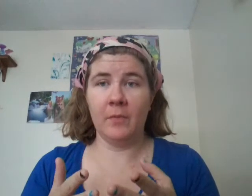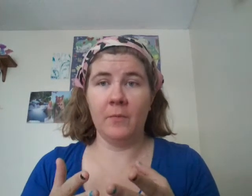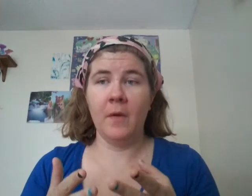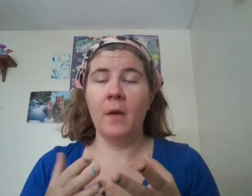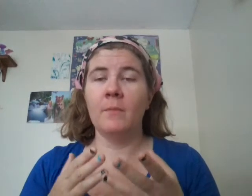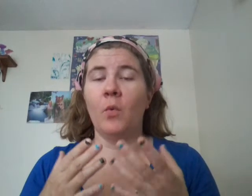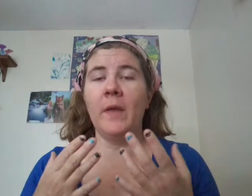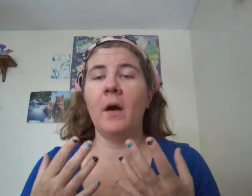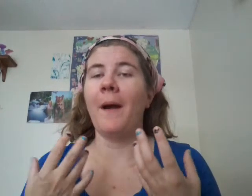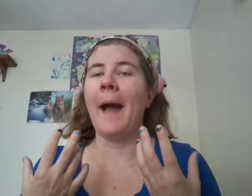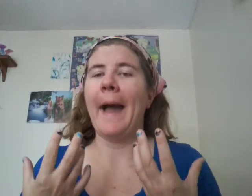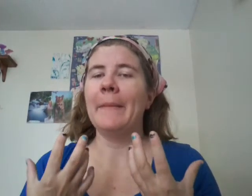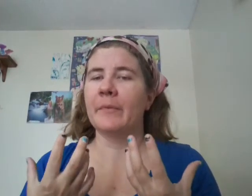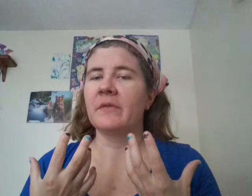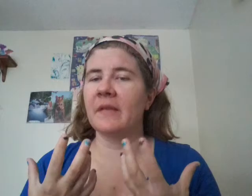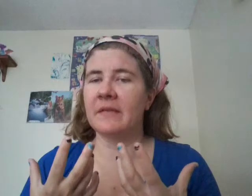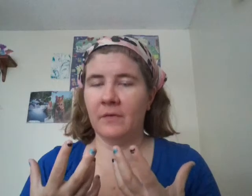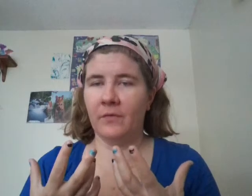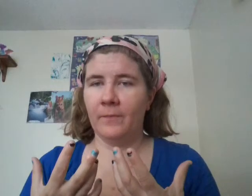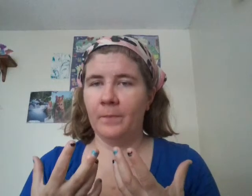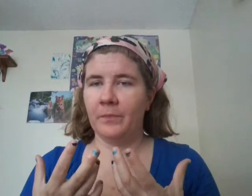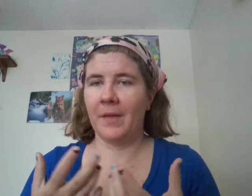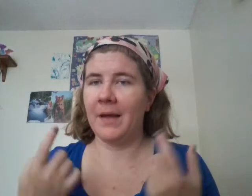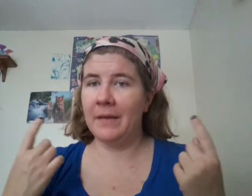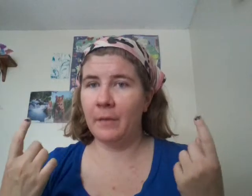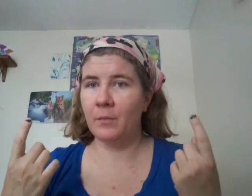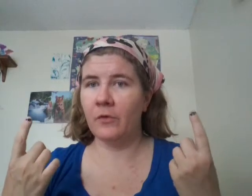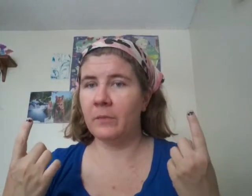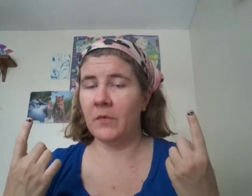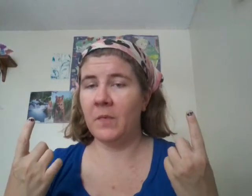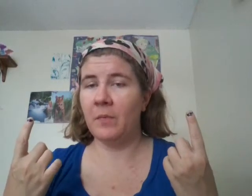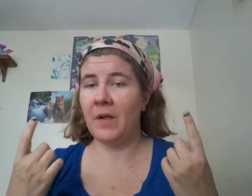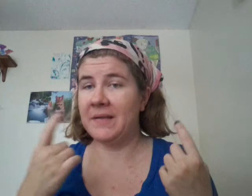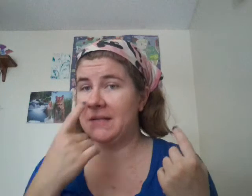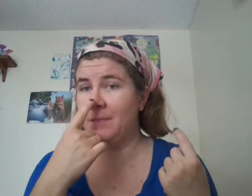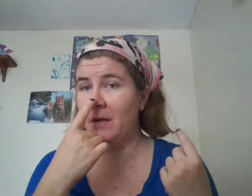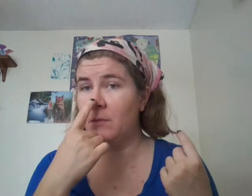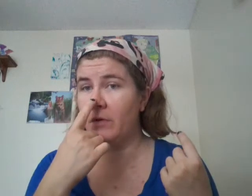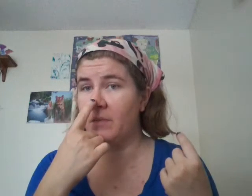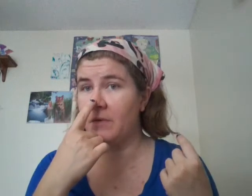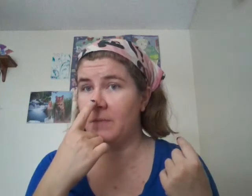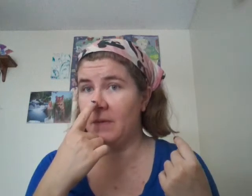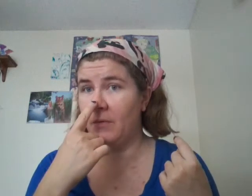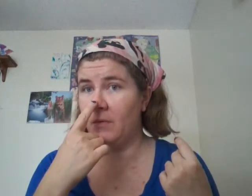people, but we are hypersensitive. I hear more than most people. I smell more than most people.